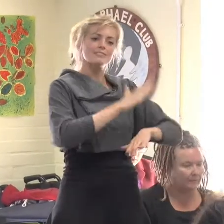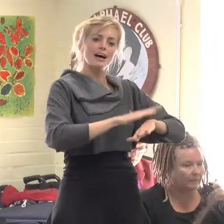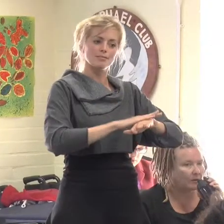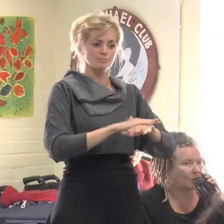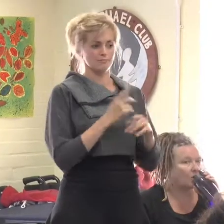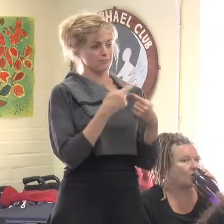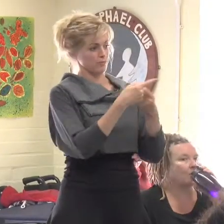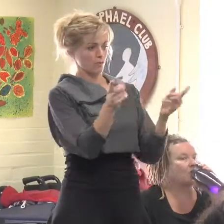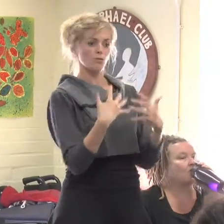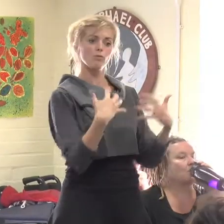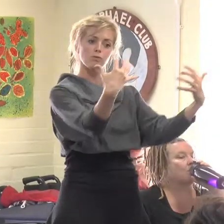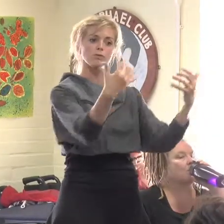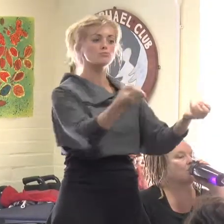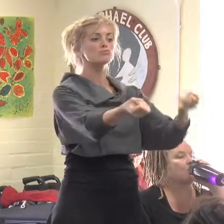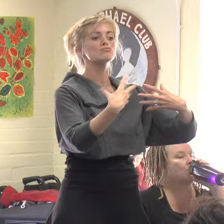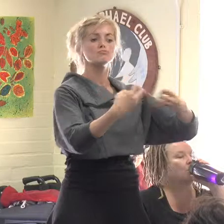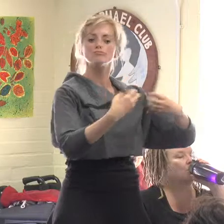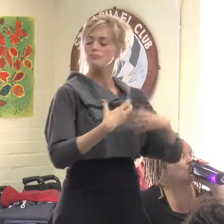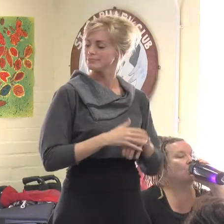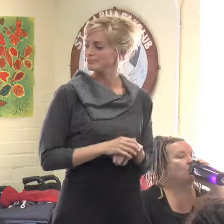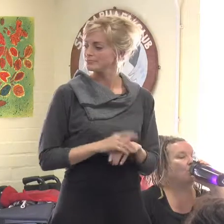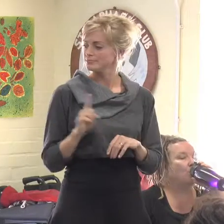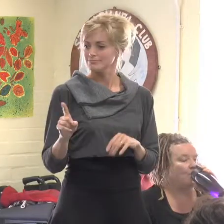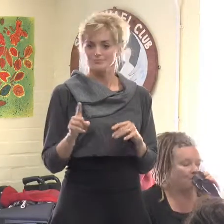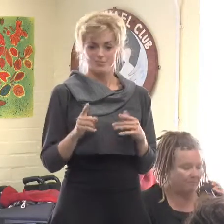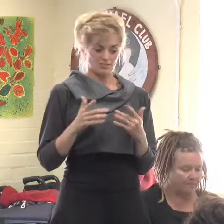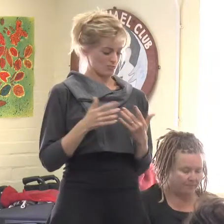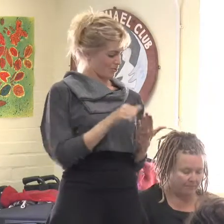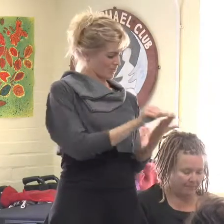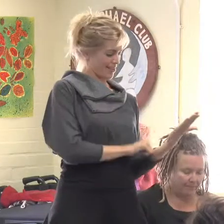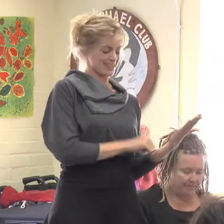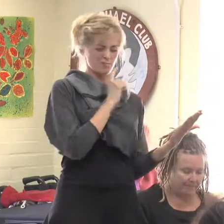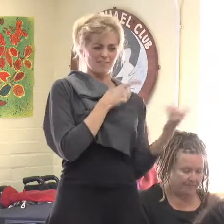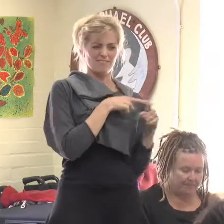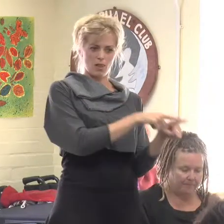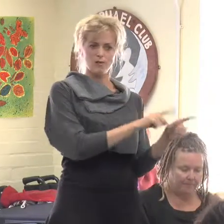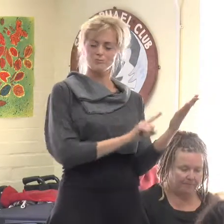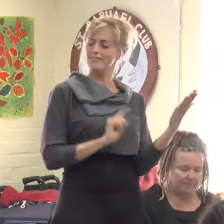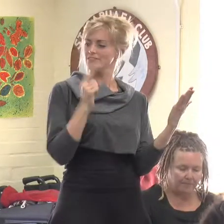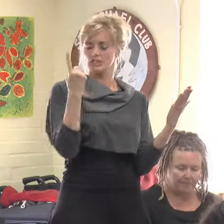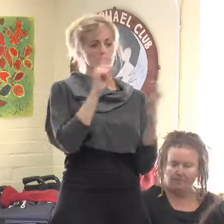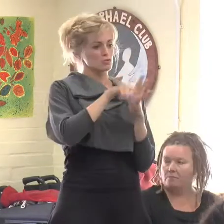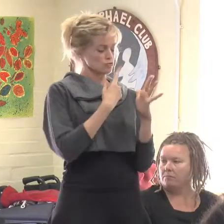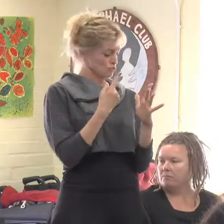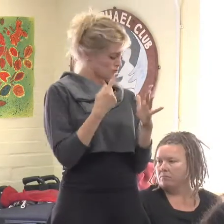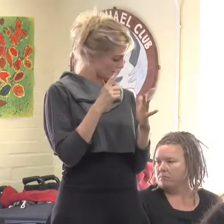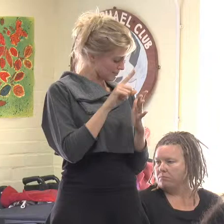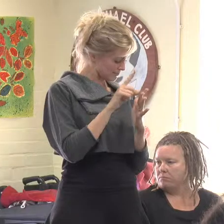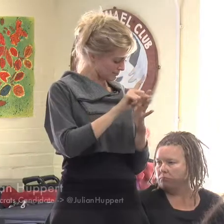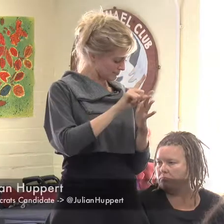to hear the voices of our audience as possible. And I'm just going to go through the order that they happen to be on my sheet. So Julian, would you like to go